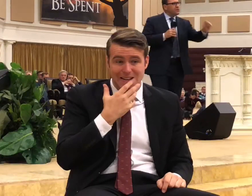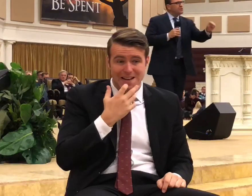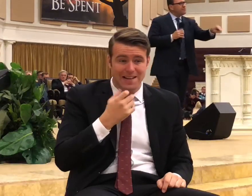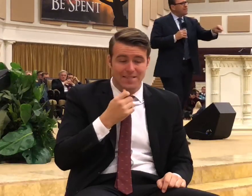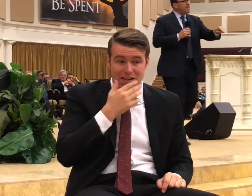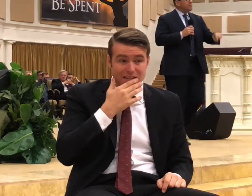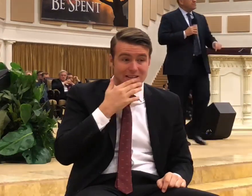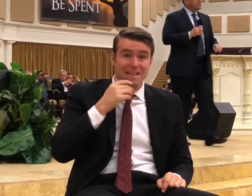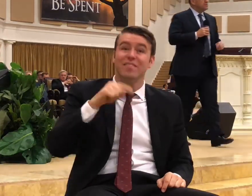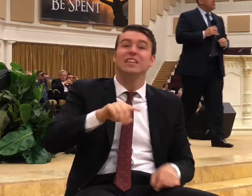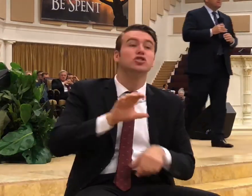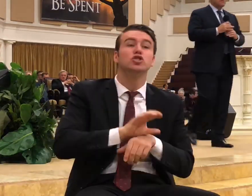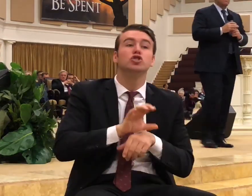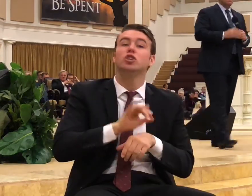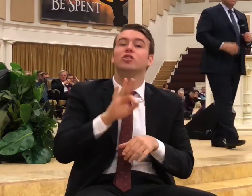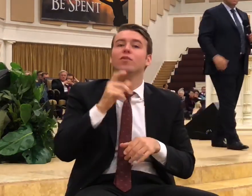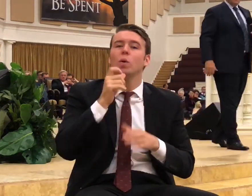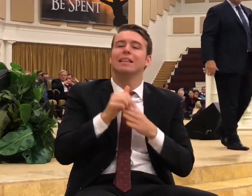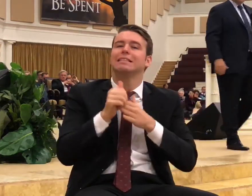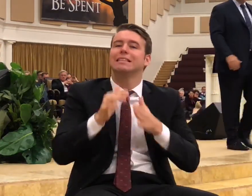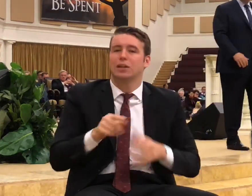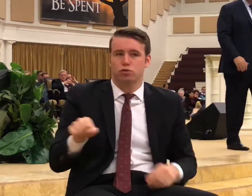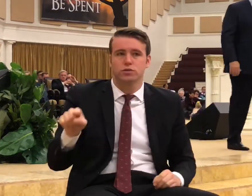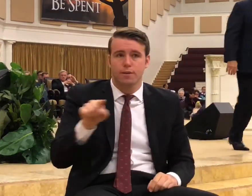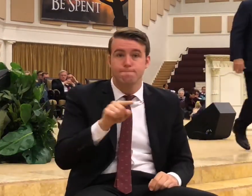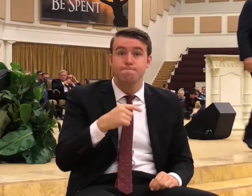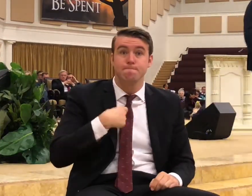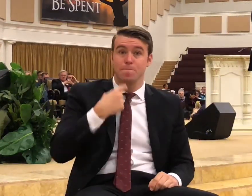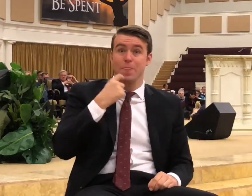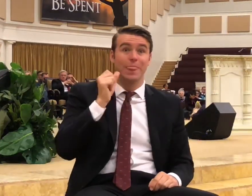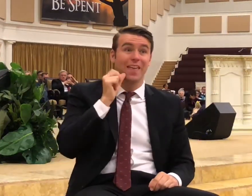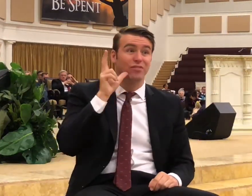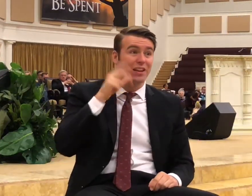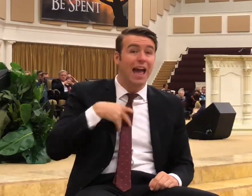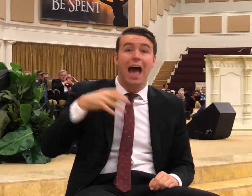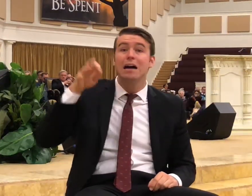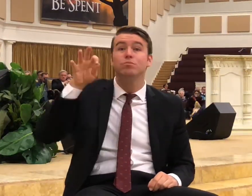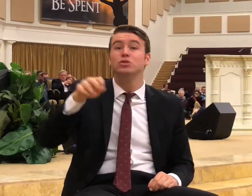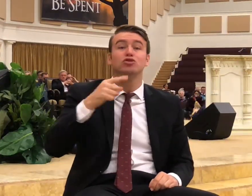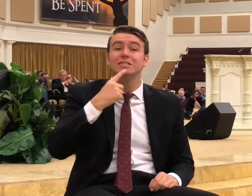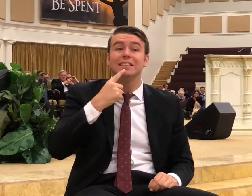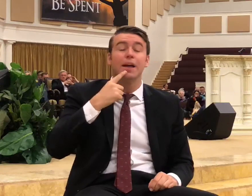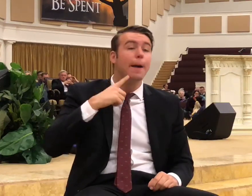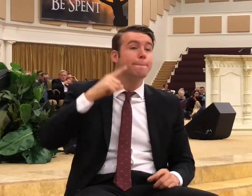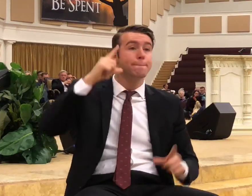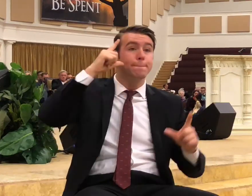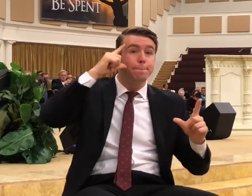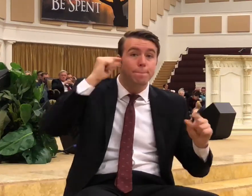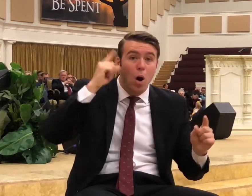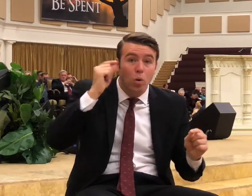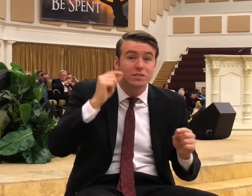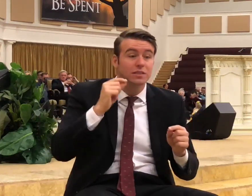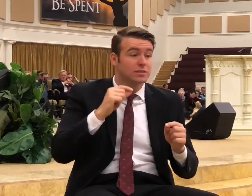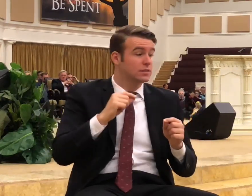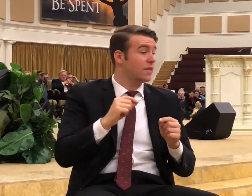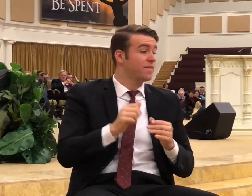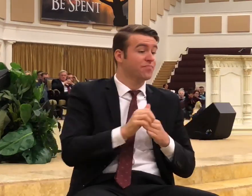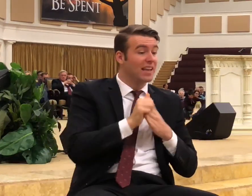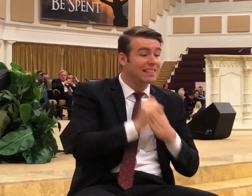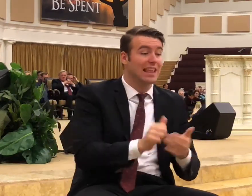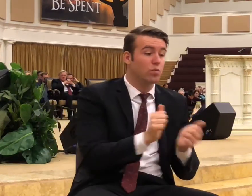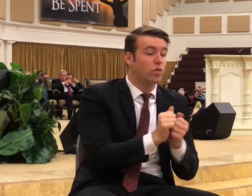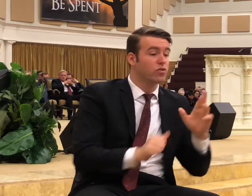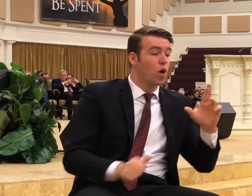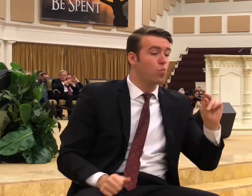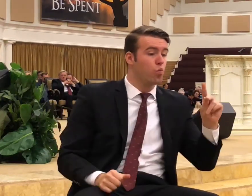This is a church of leaders. I preached to you the other day that Moses led with a rod